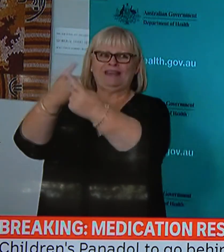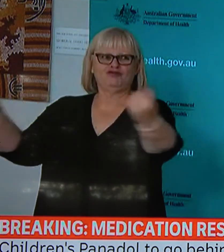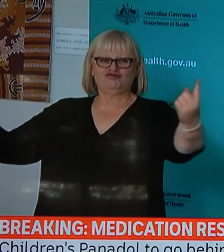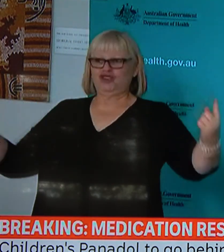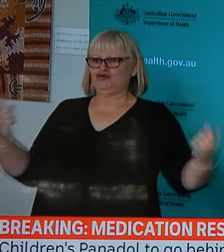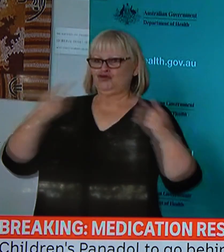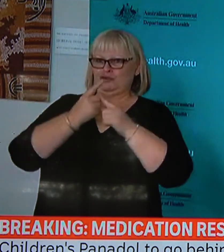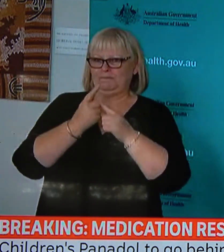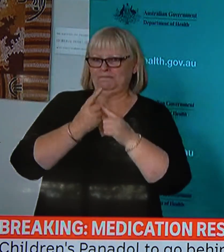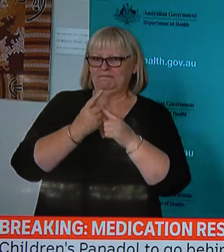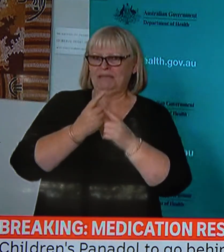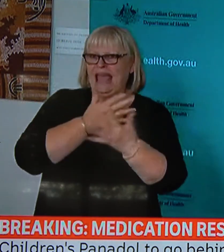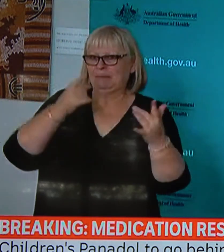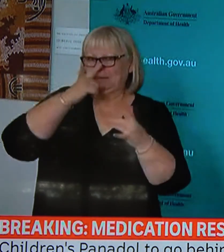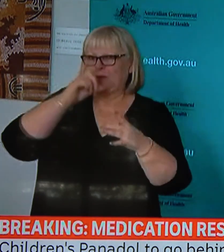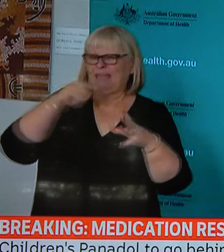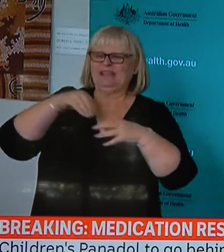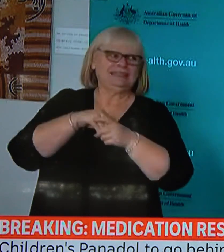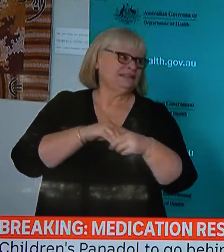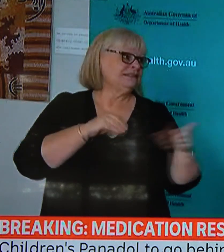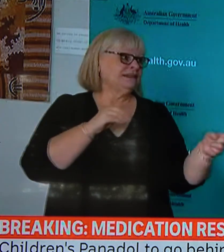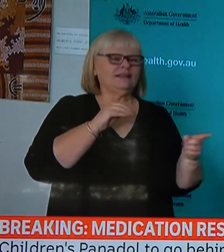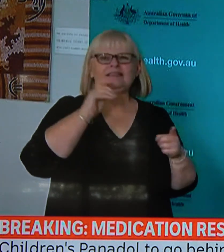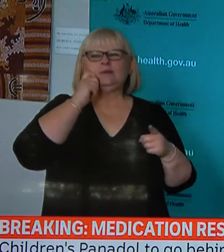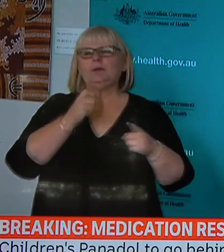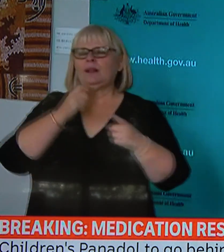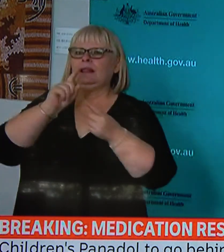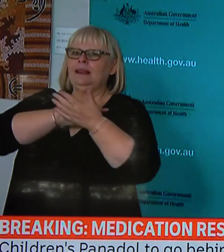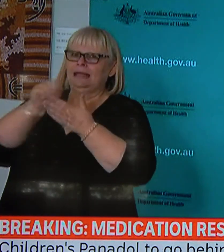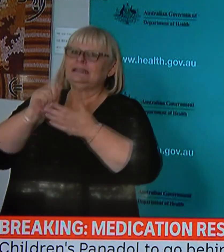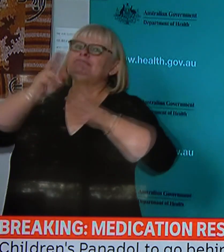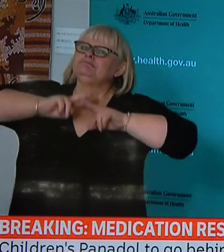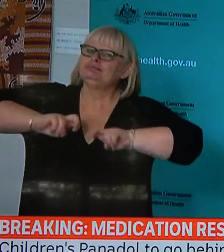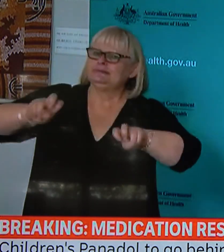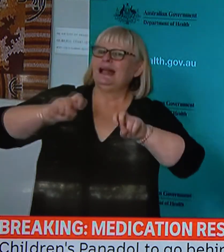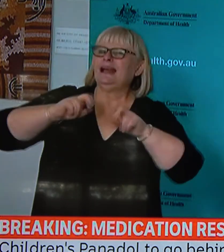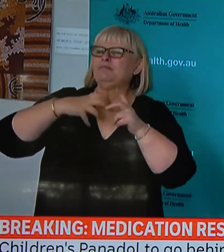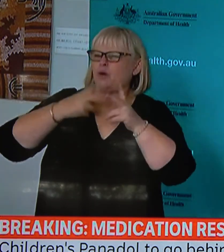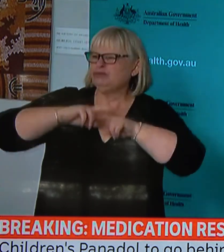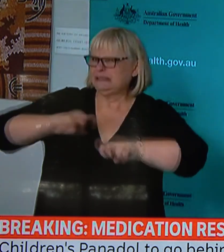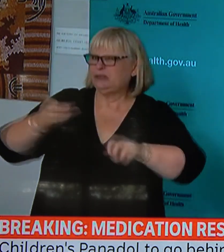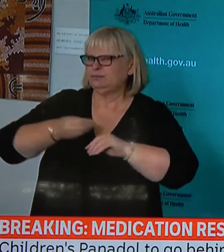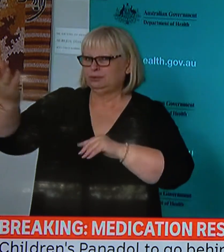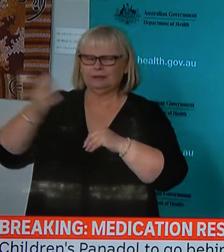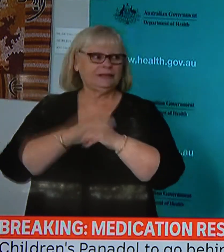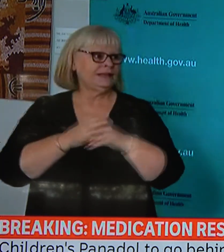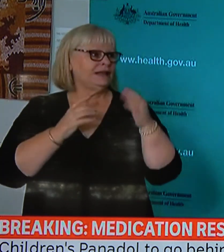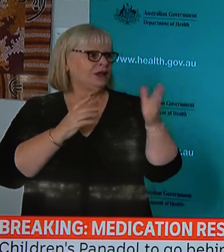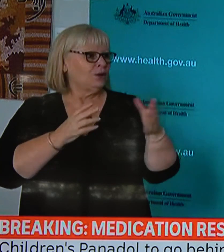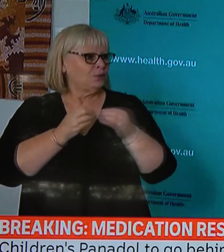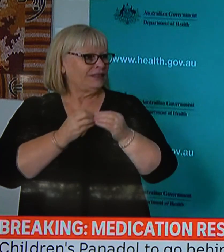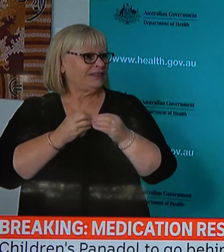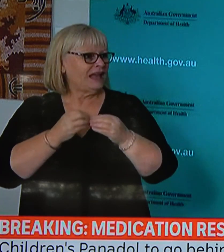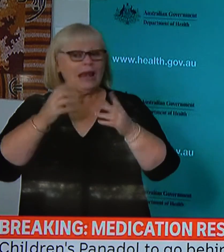in a room, and there'll be further details about that going to Cabinet later this week, and there'll be announcements about that at that